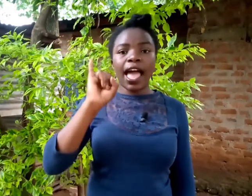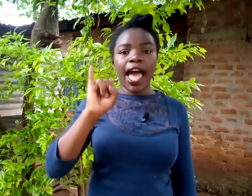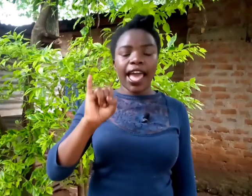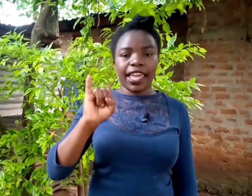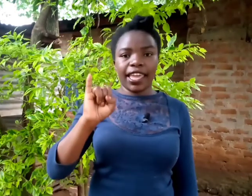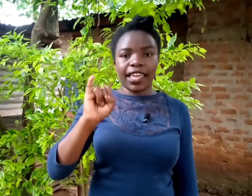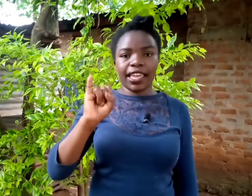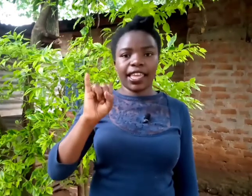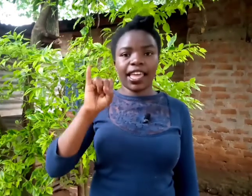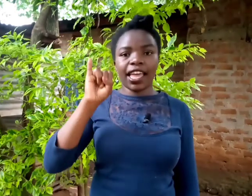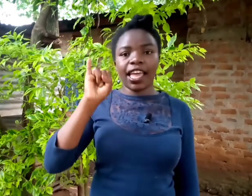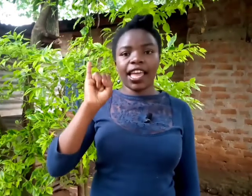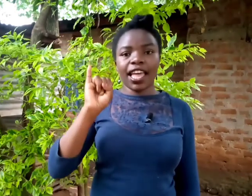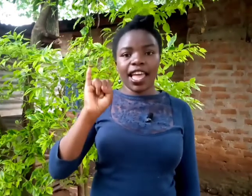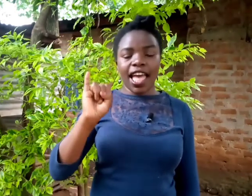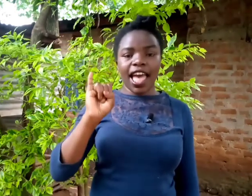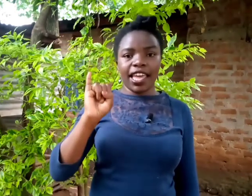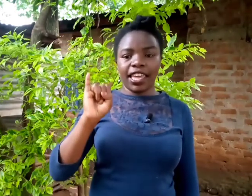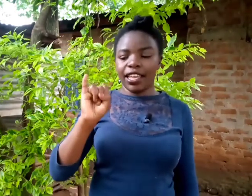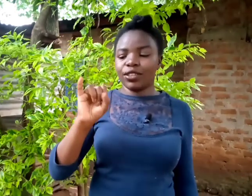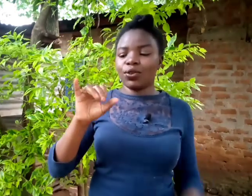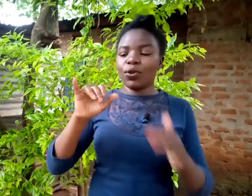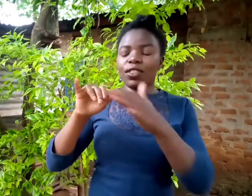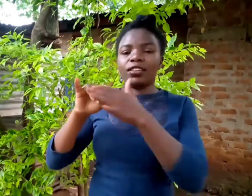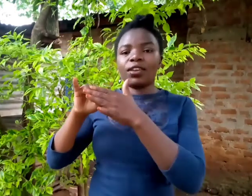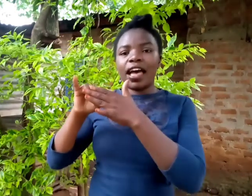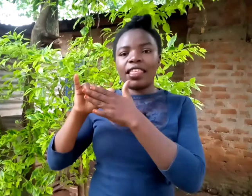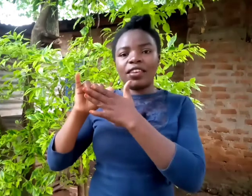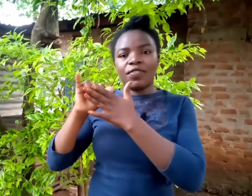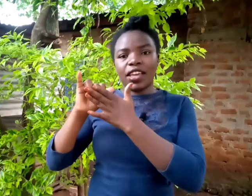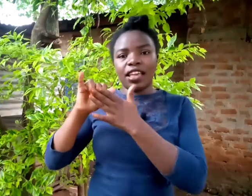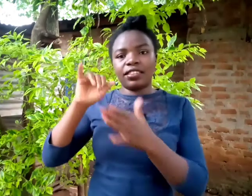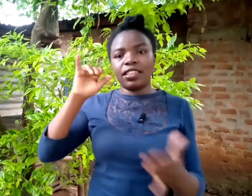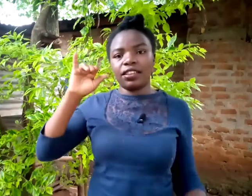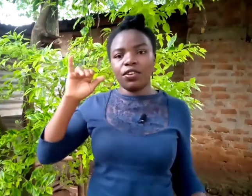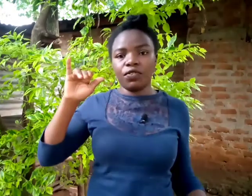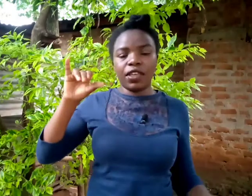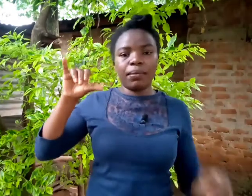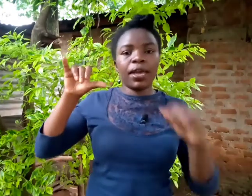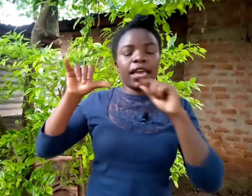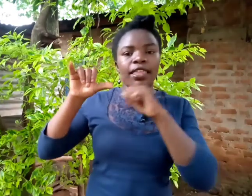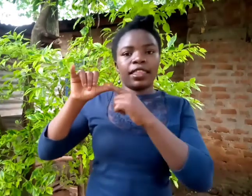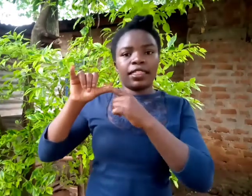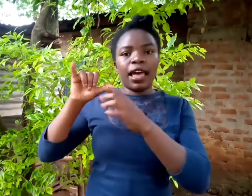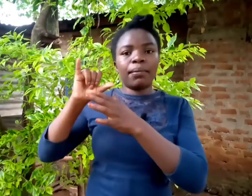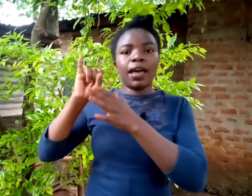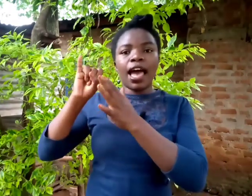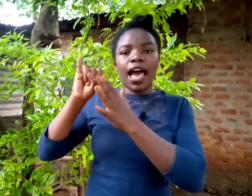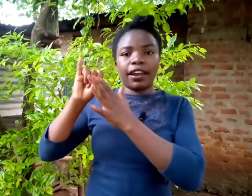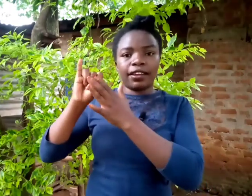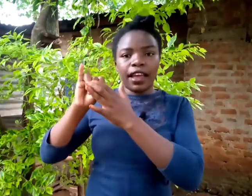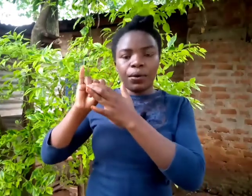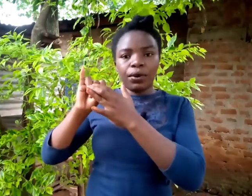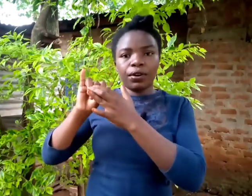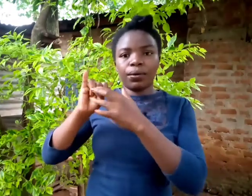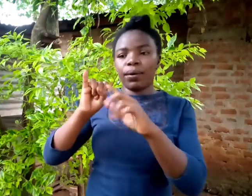I. I. So these other fingers, the three of them, and the thumb are down while